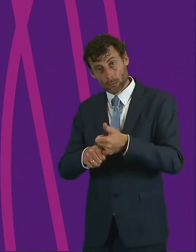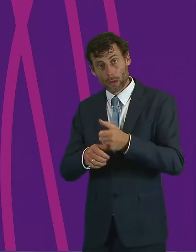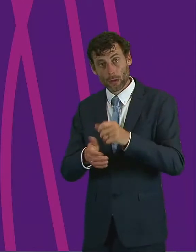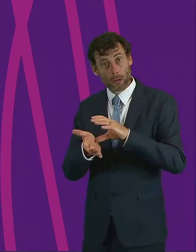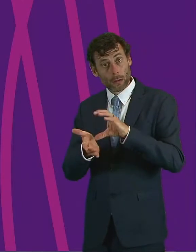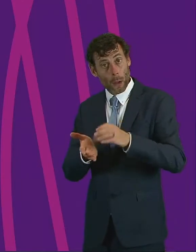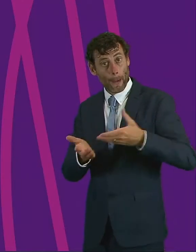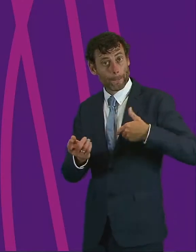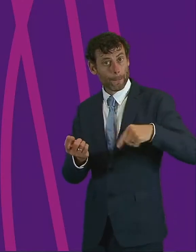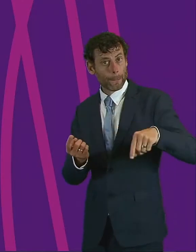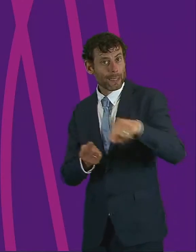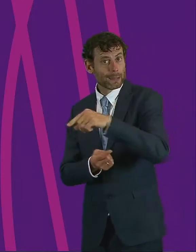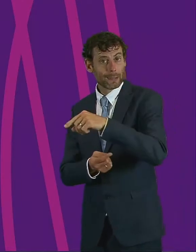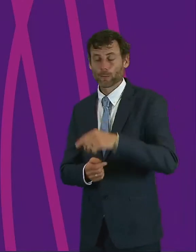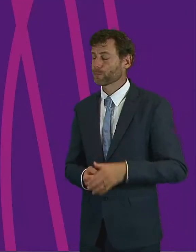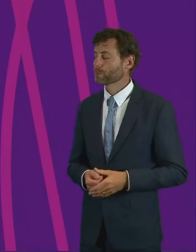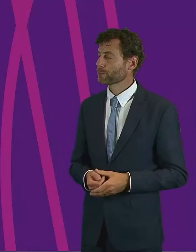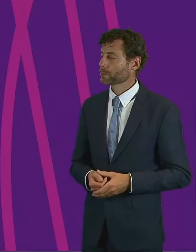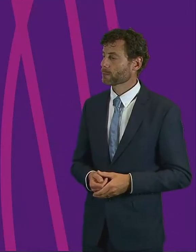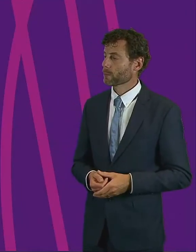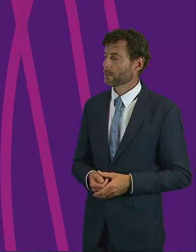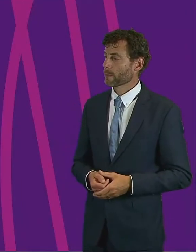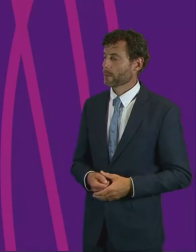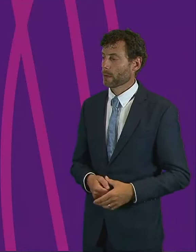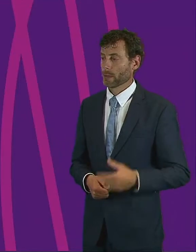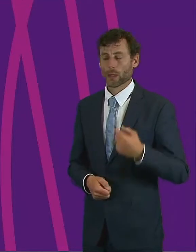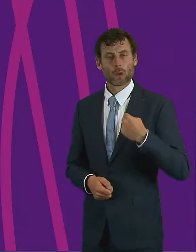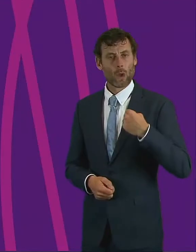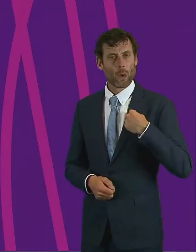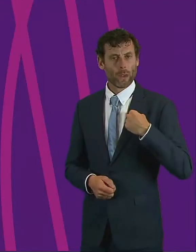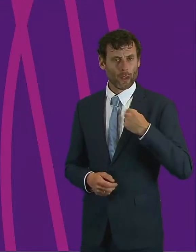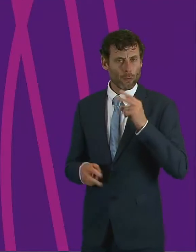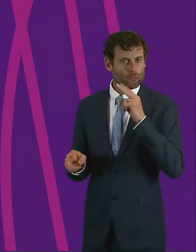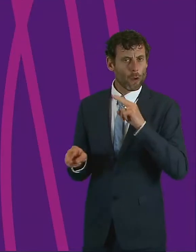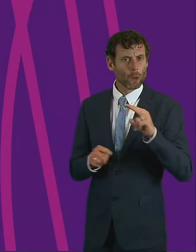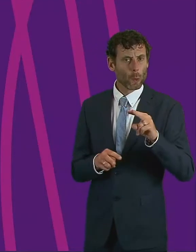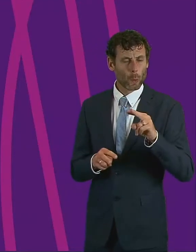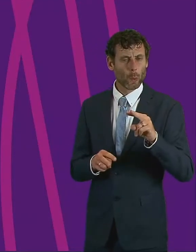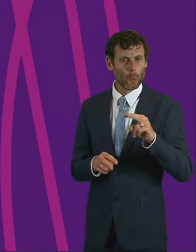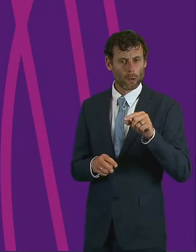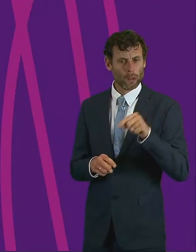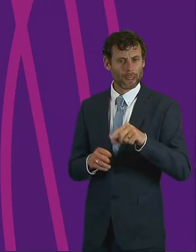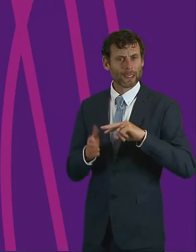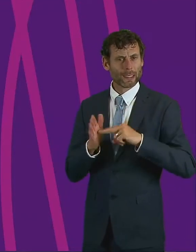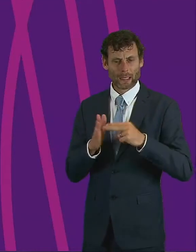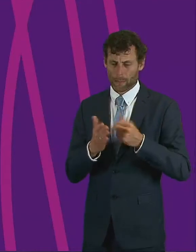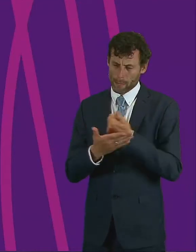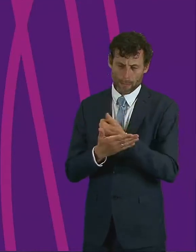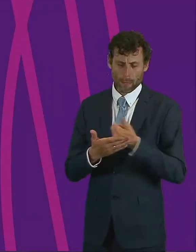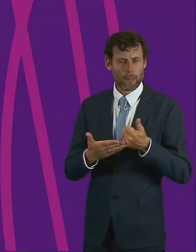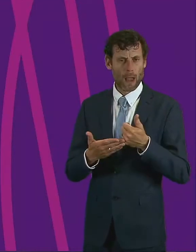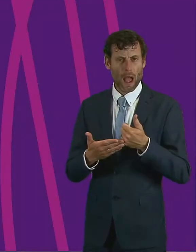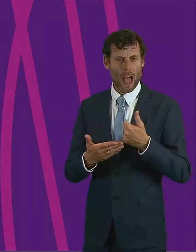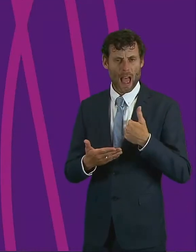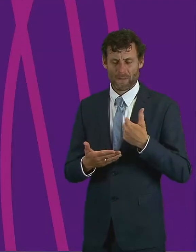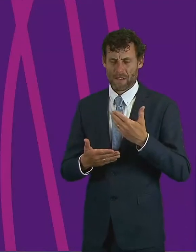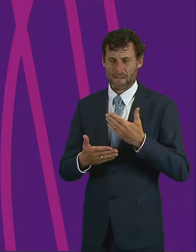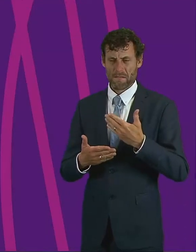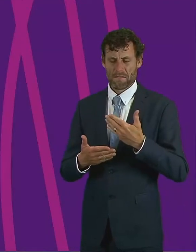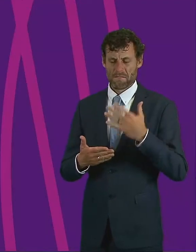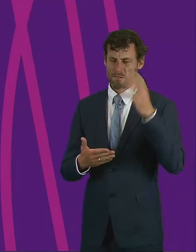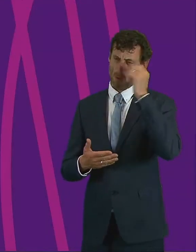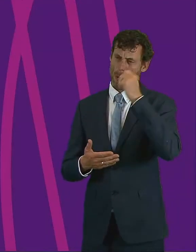Forbes. Well, we keep our funding under review at all times. I'm not aware of having promised to replace a new scheme, but we will ensure